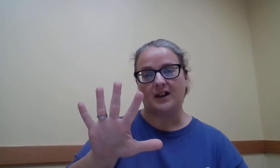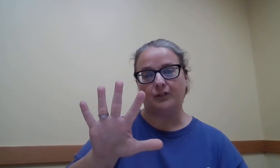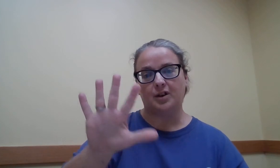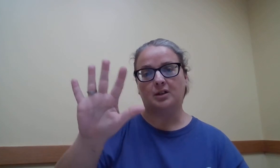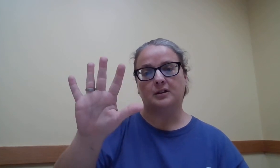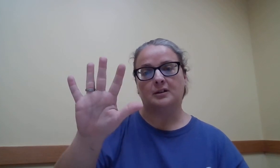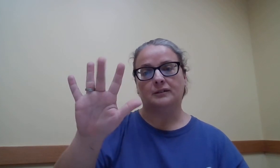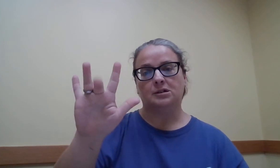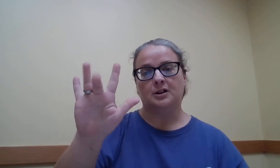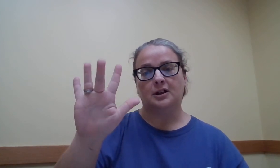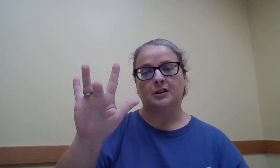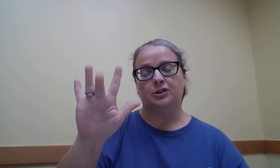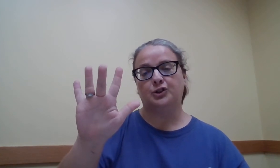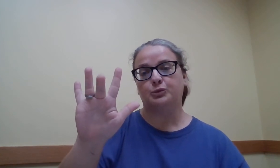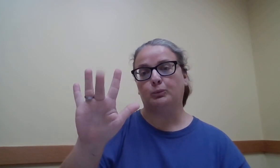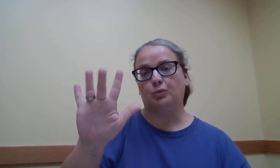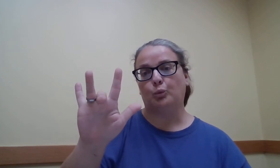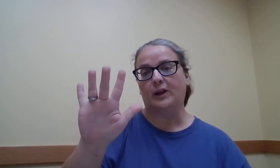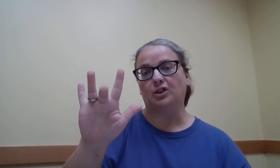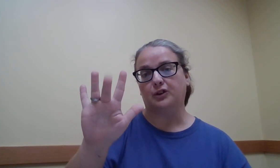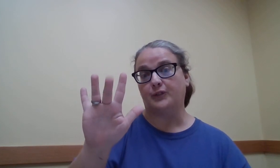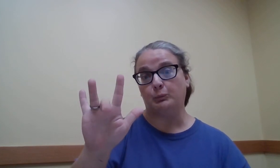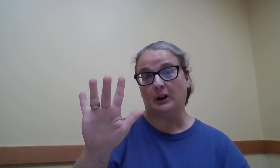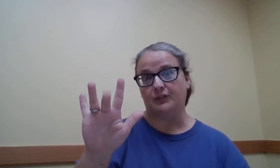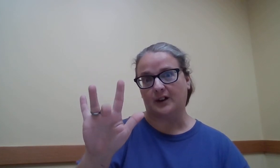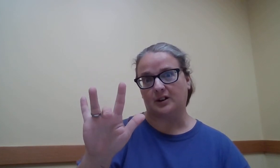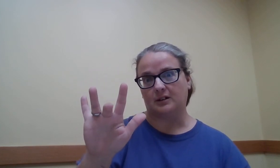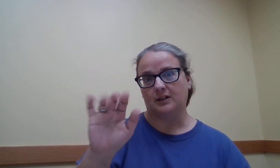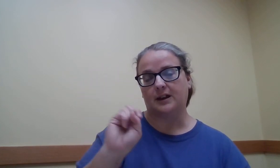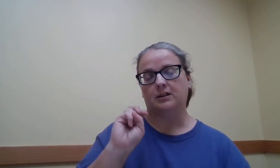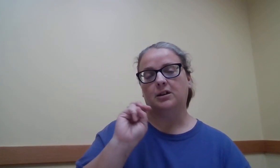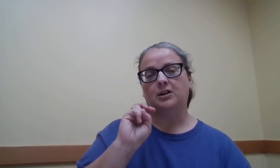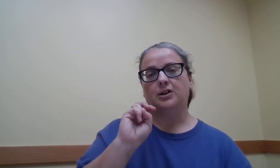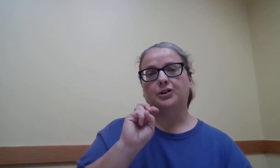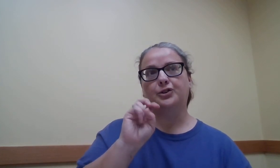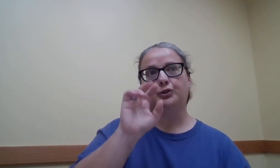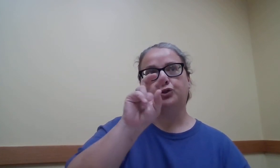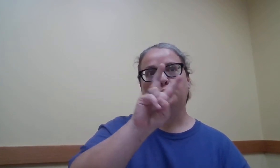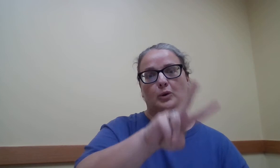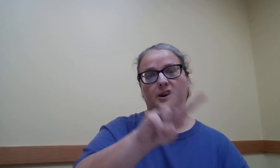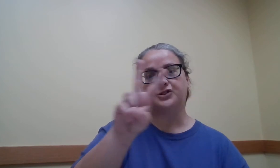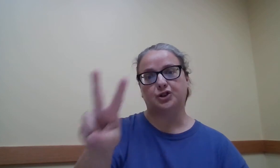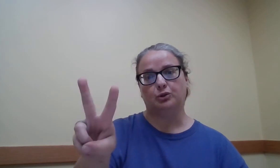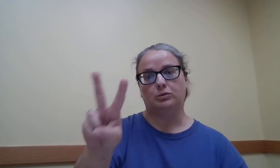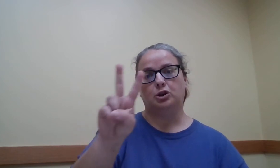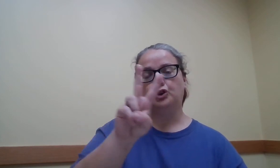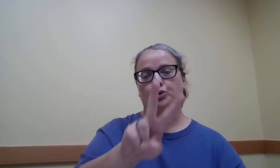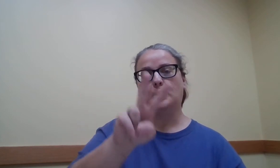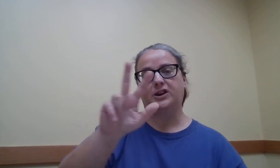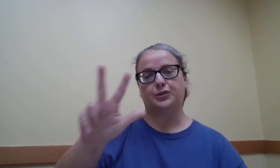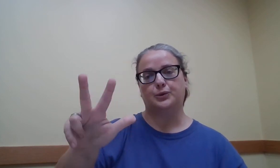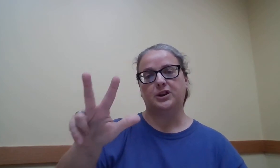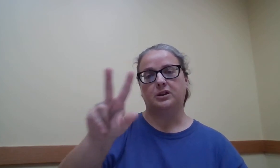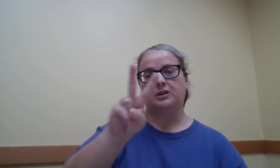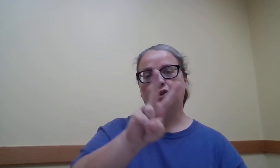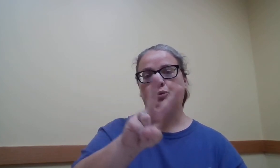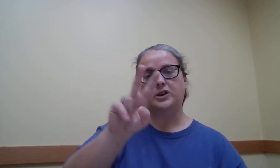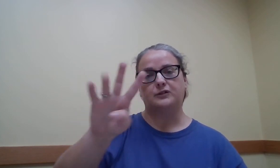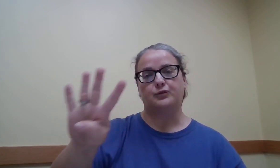25, you just wiggle your middle finger, okay? So 22, 23,